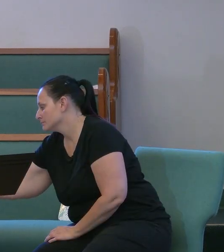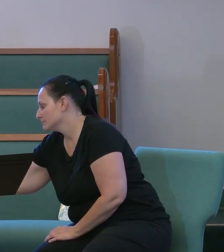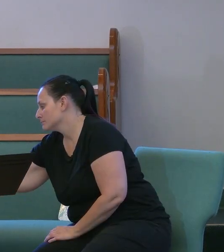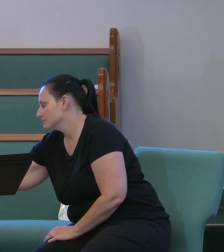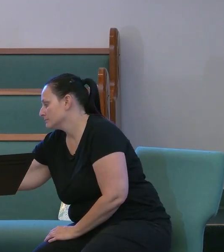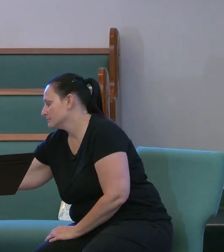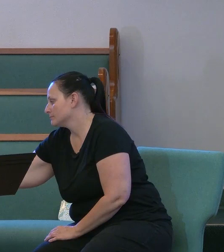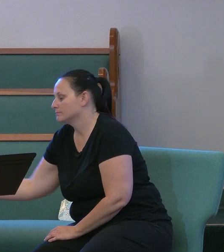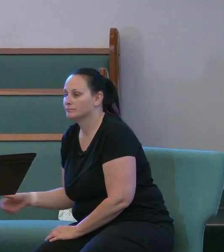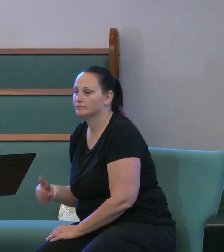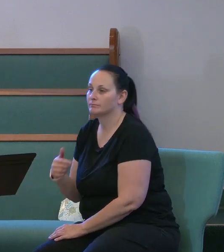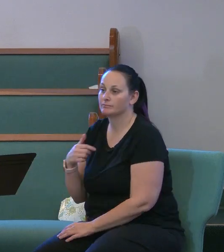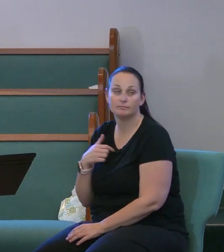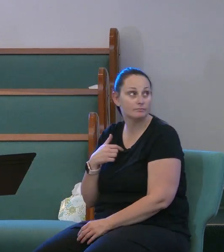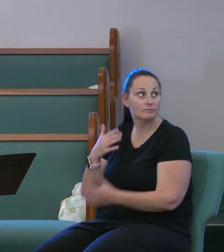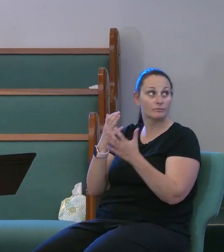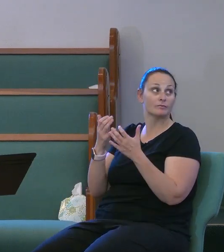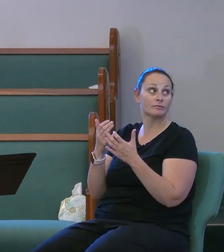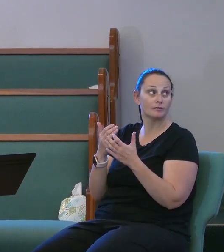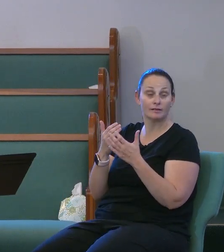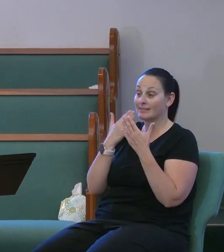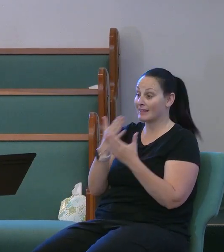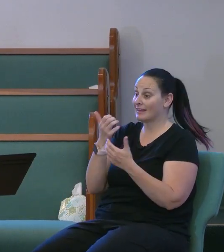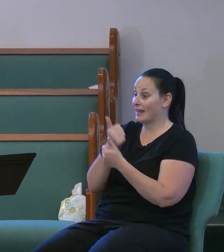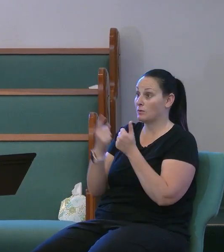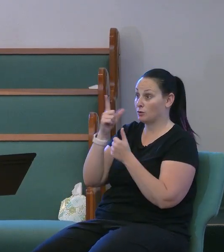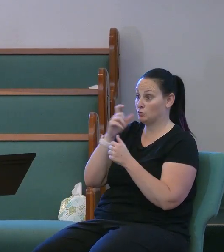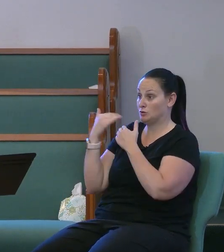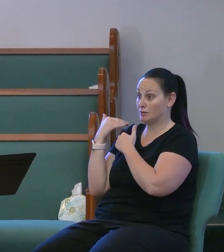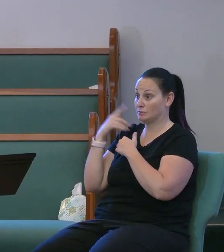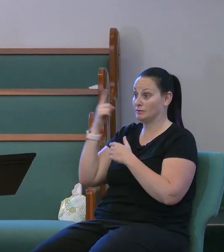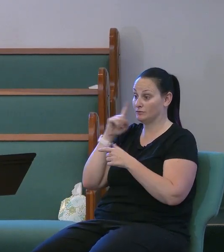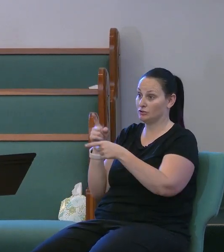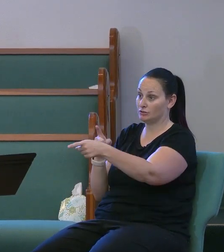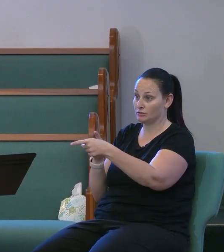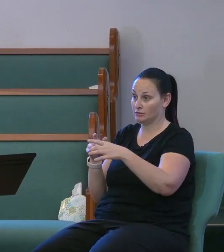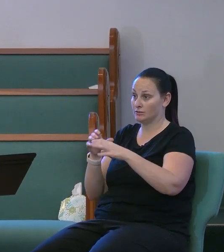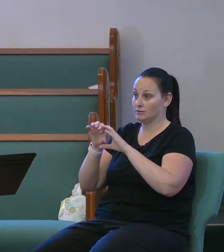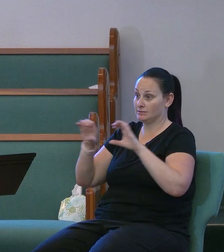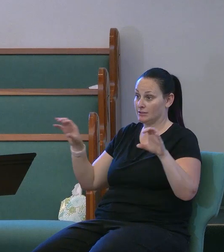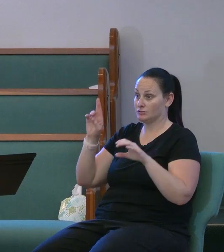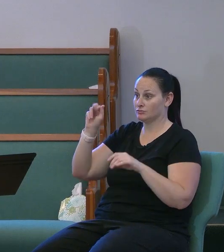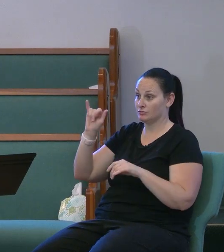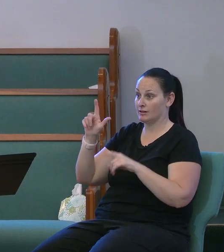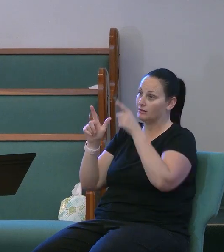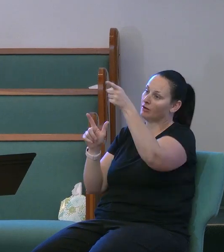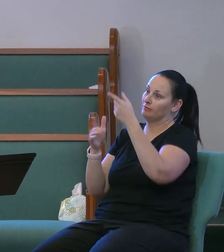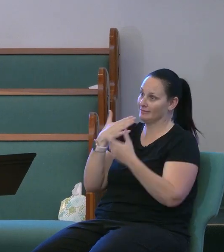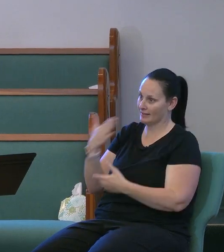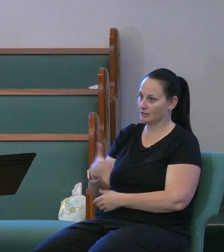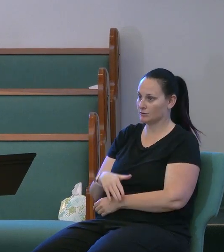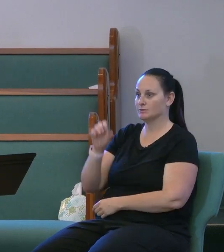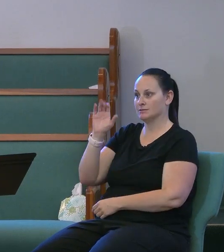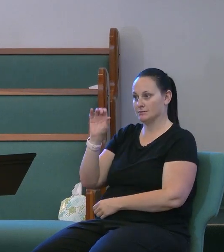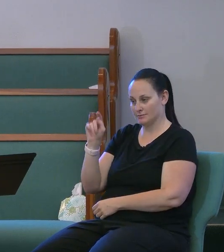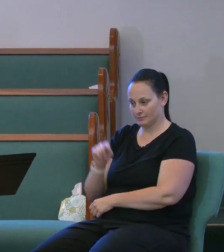thank anyone who's responsible for attaching the rail over here on this side. So there you go. Thank you,